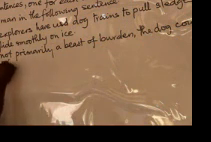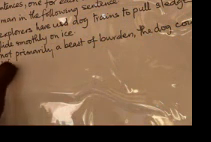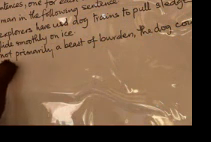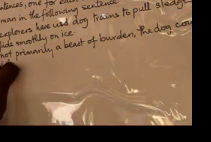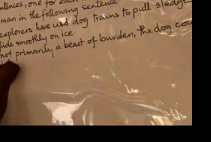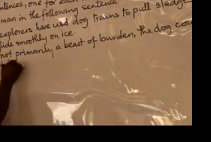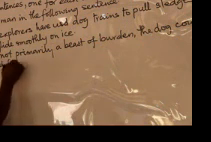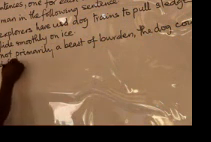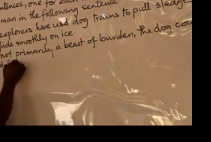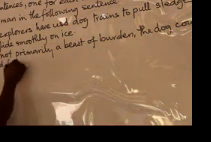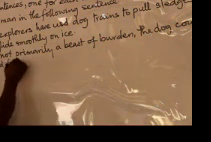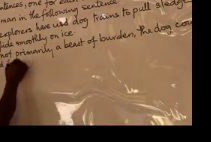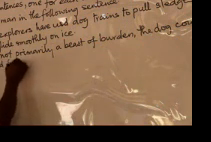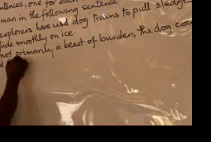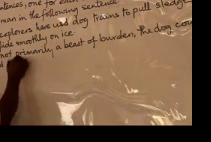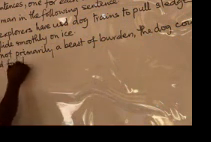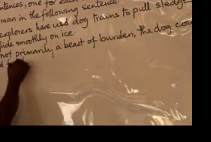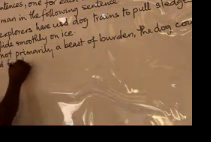for transportation.